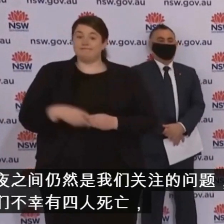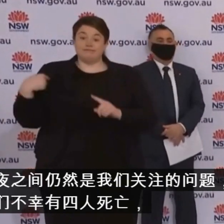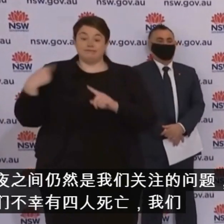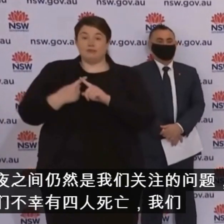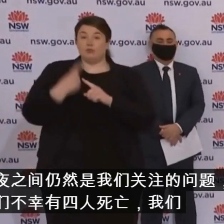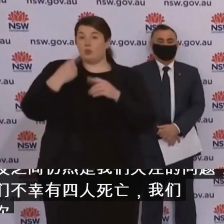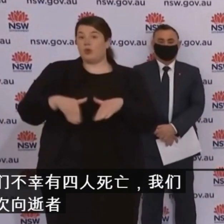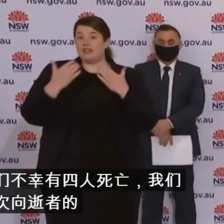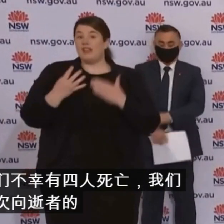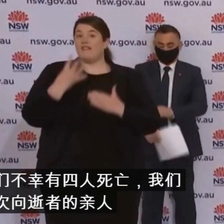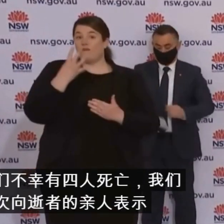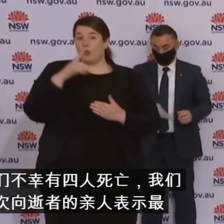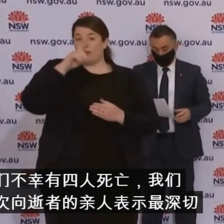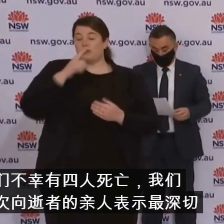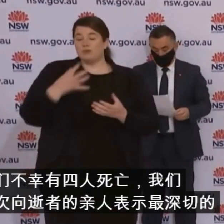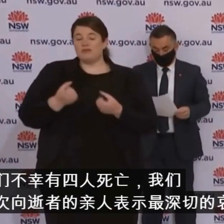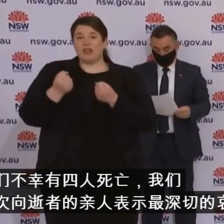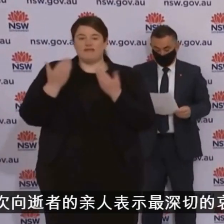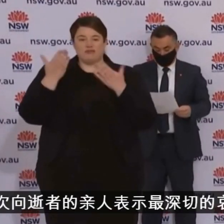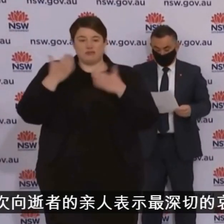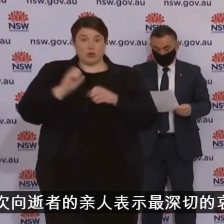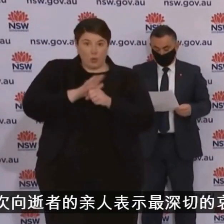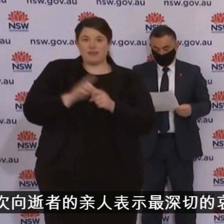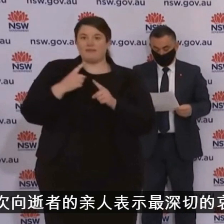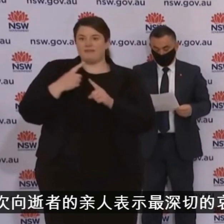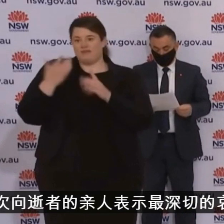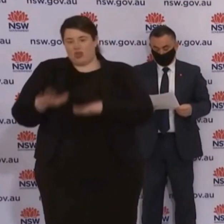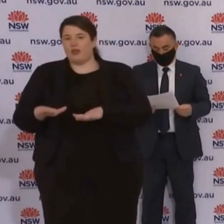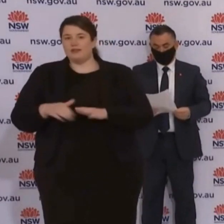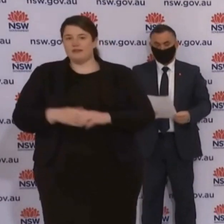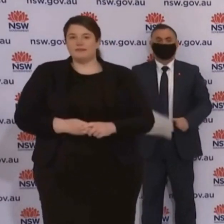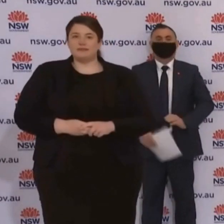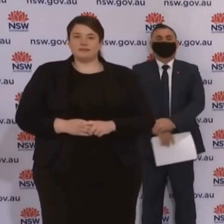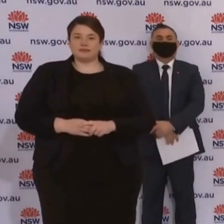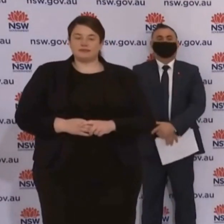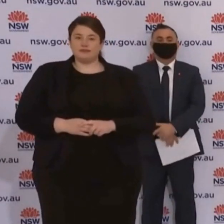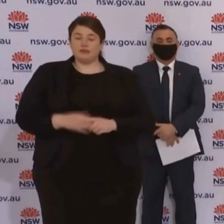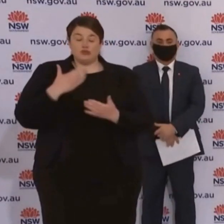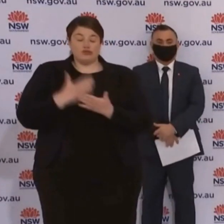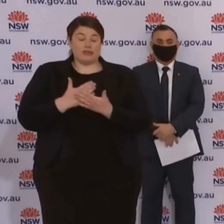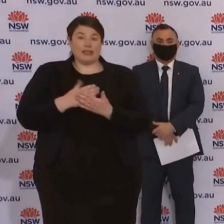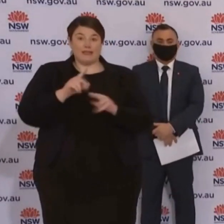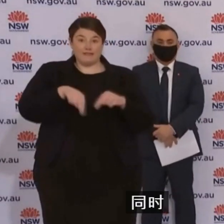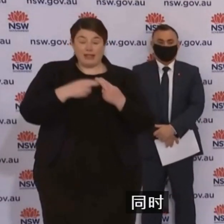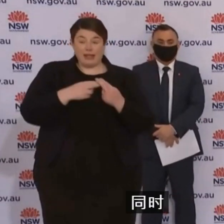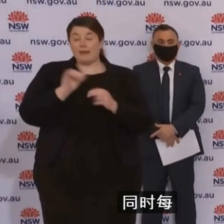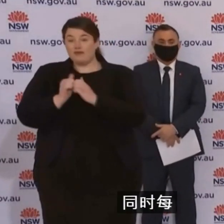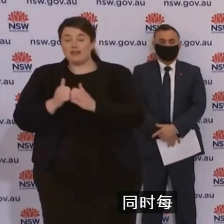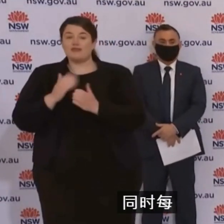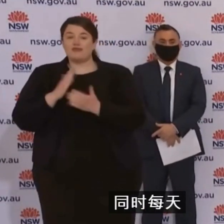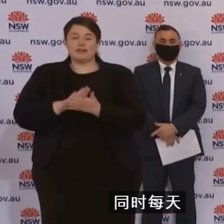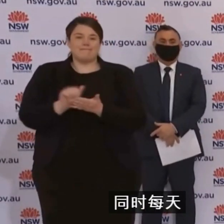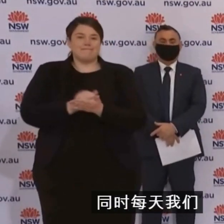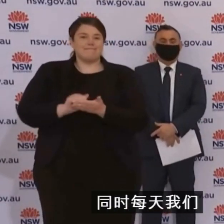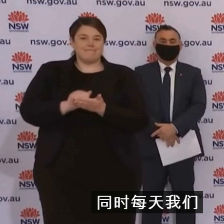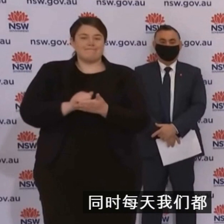deaths, and we again extend our deepest condolences to the loved ones of the people who've passed away. And